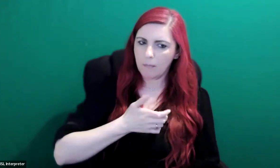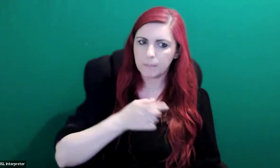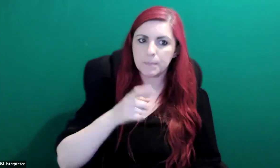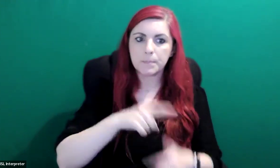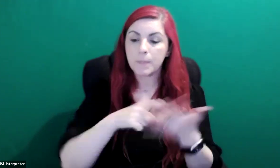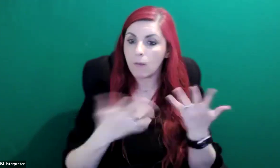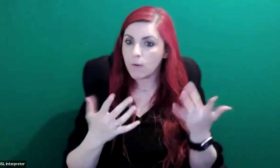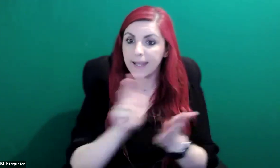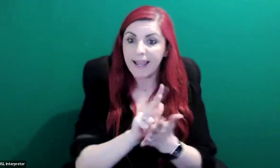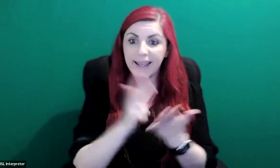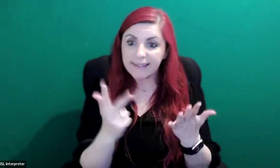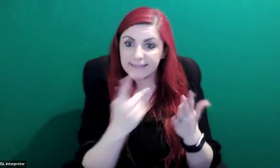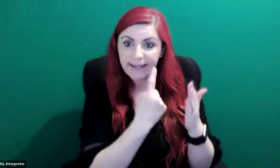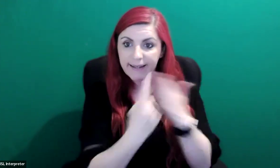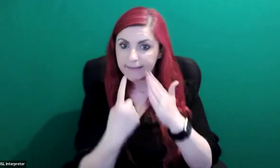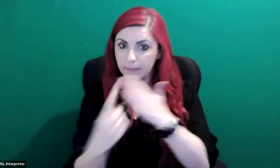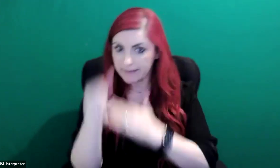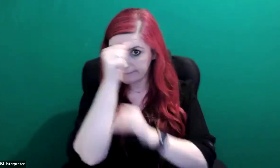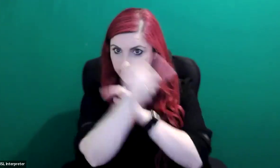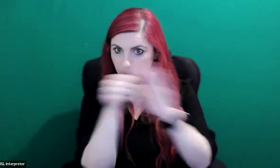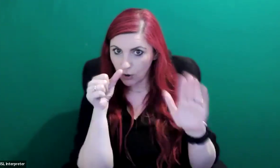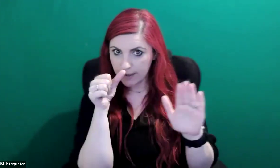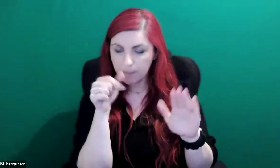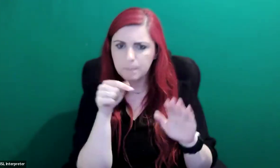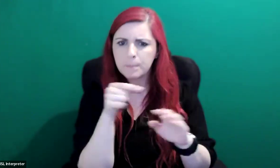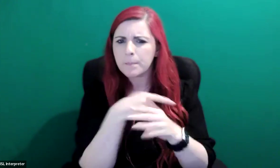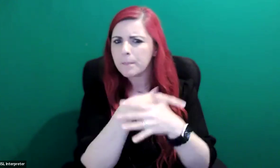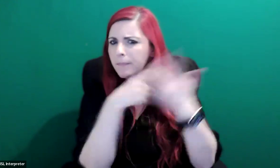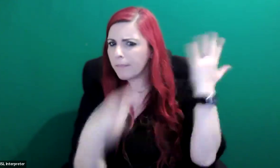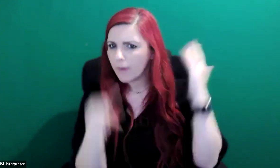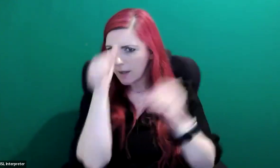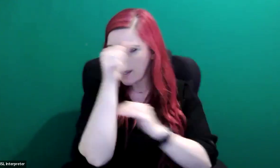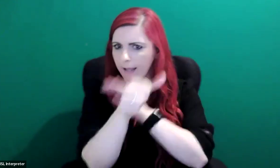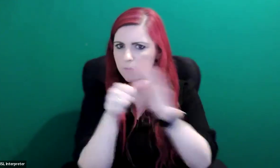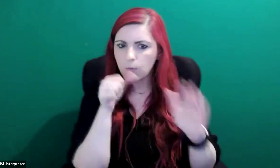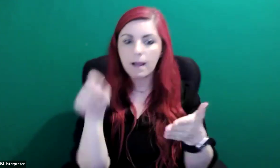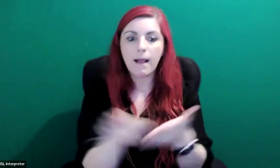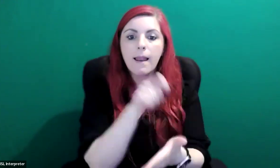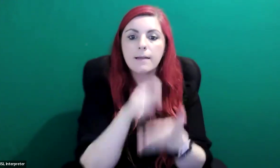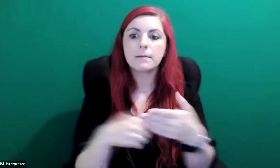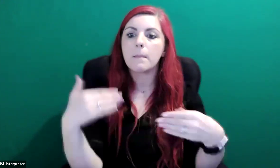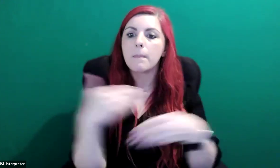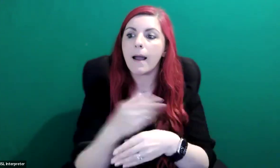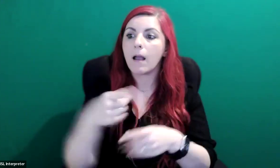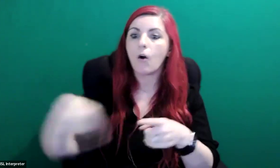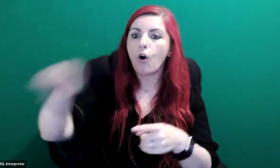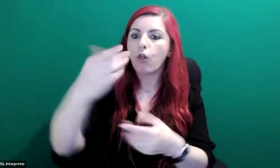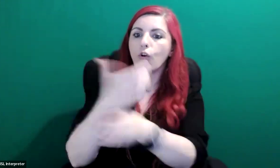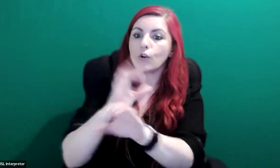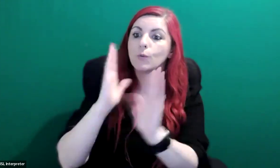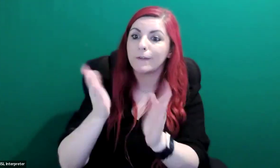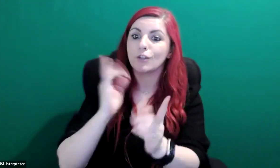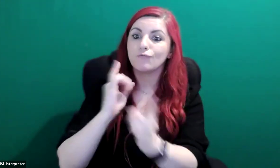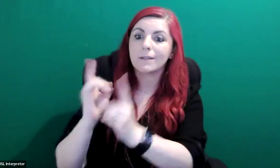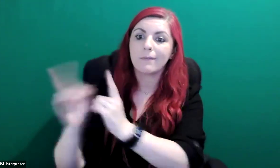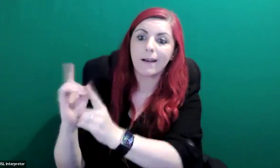of 18 independent experts. Those experts are elected by states who have ratified the convention. So now that